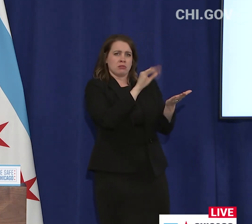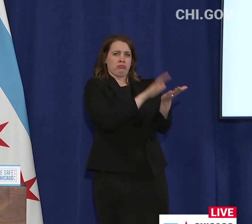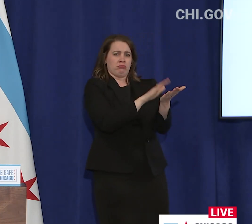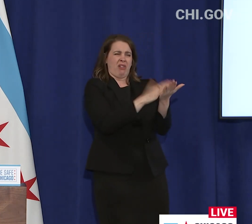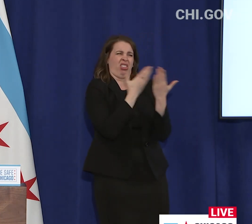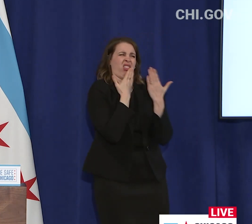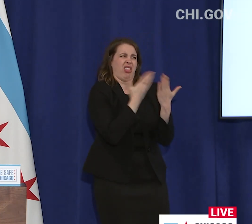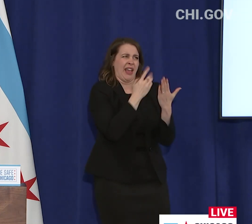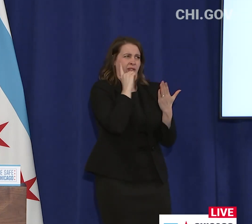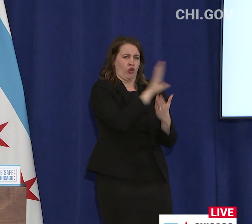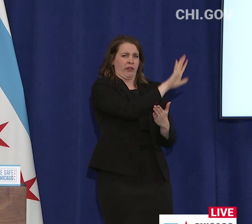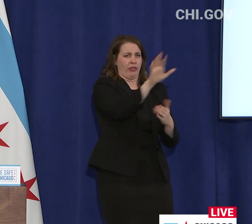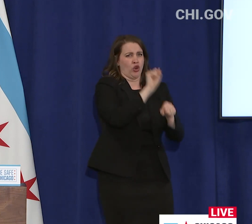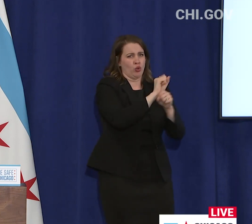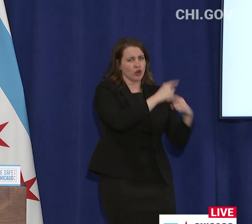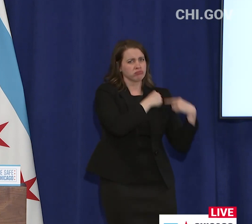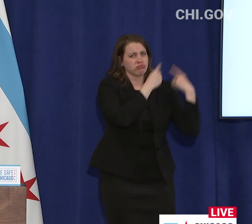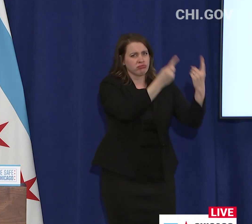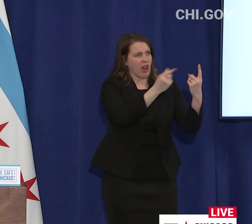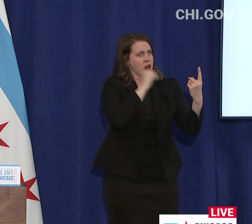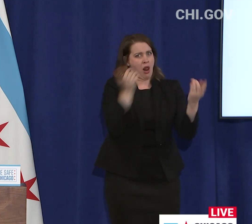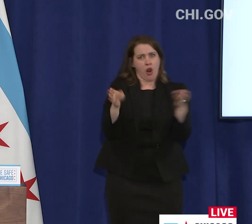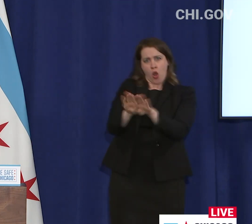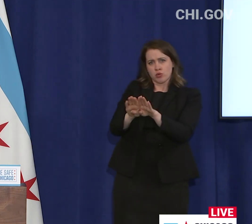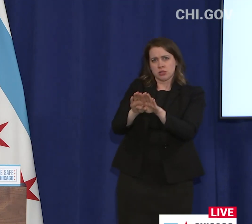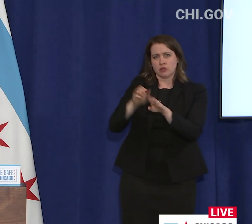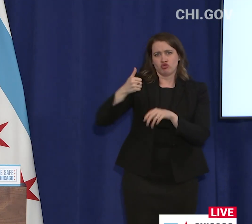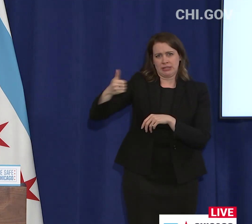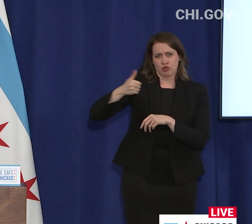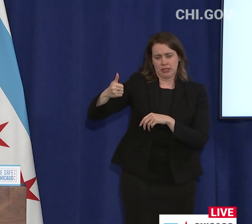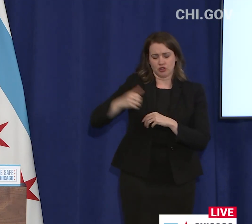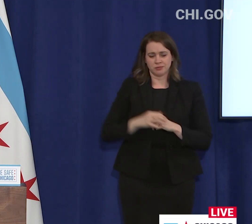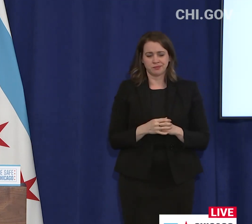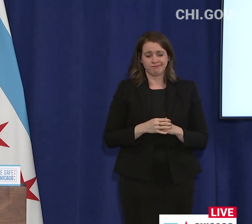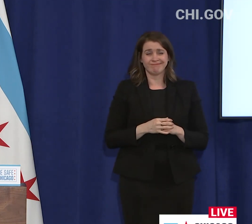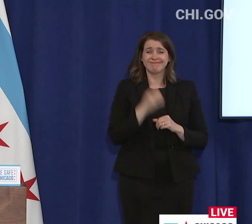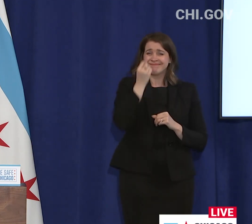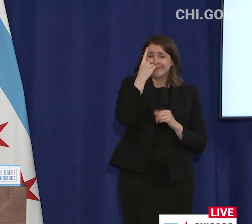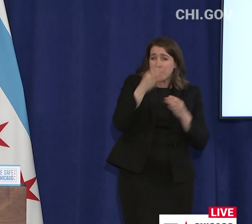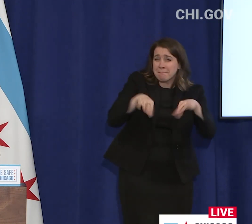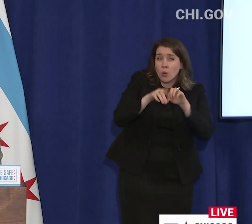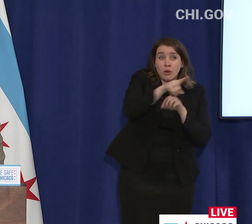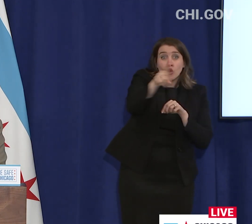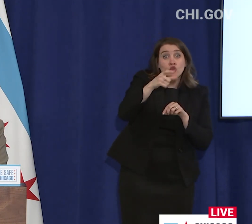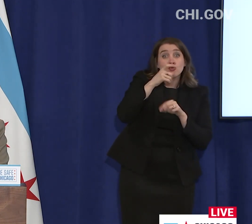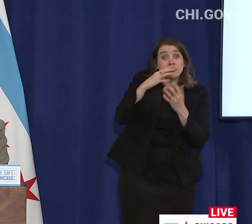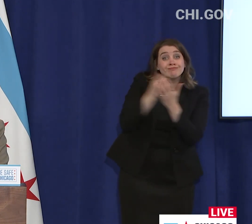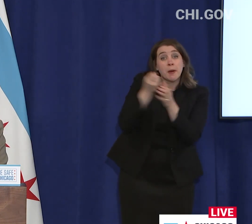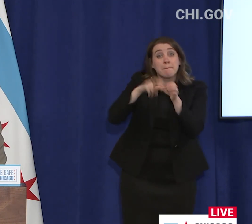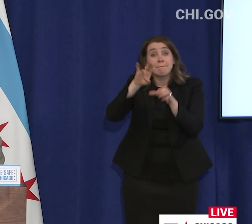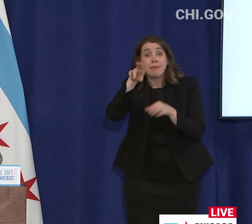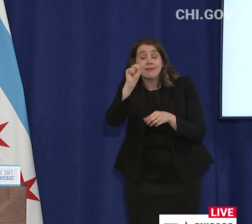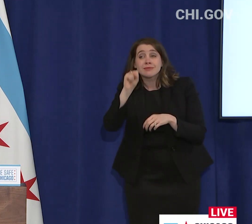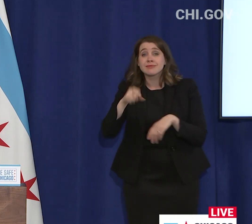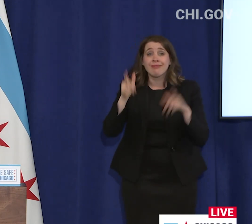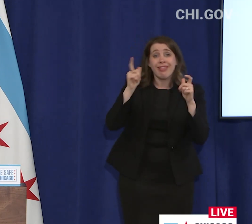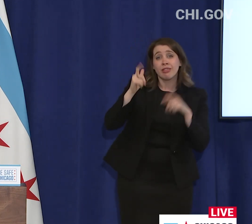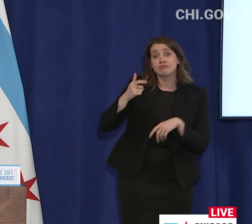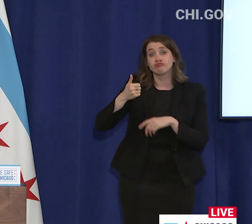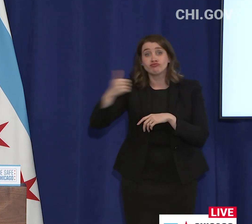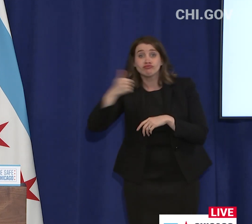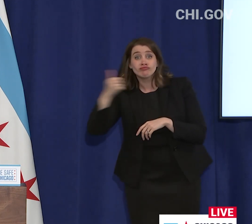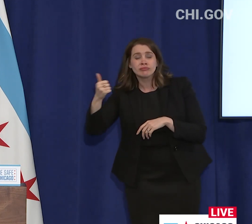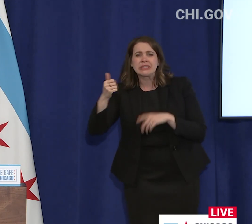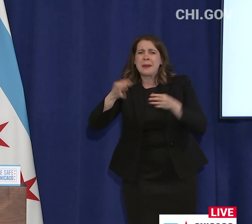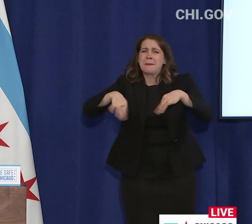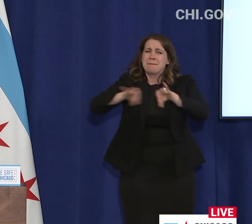credit. However, we will still need our travelers to maintain social distancing as we move to phase